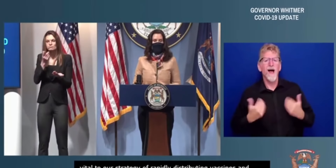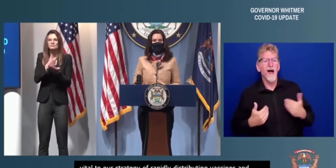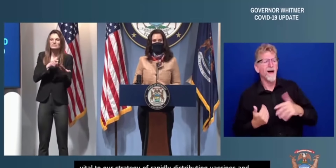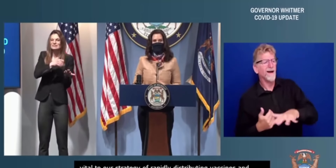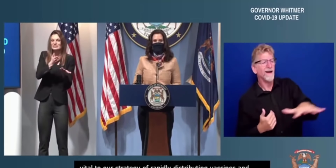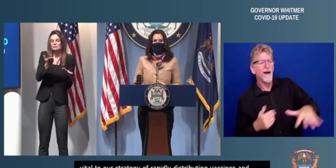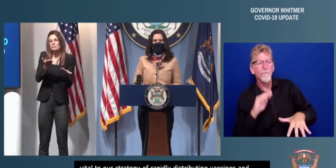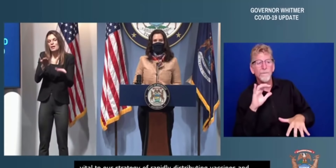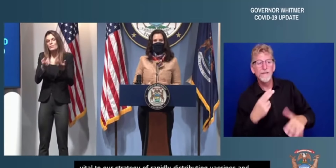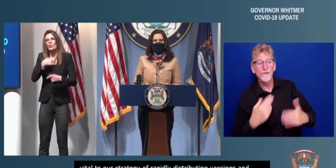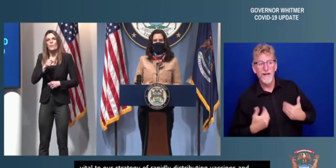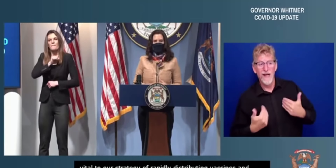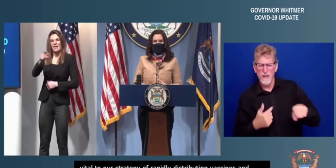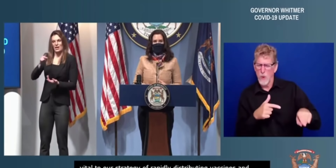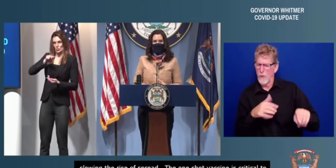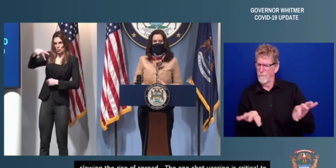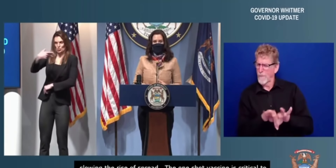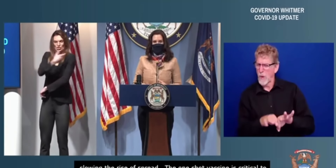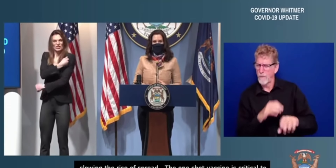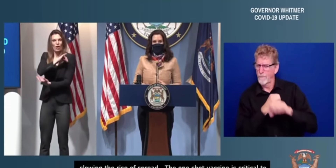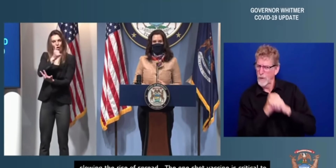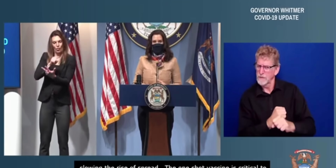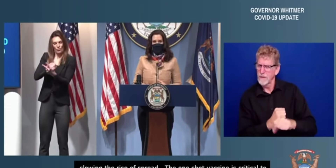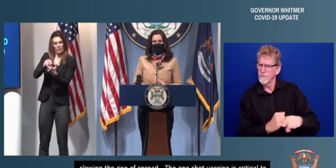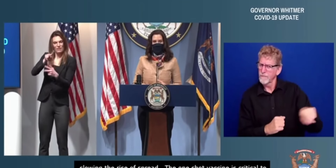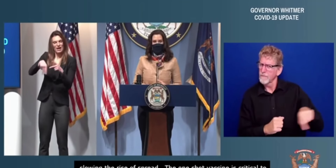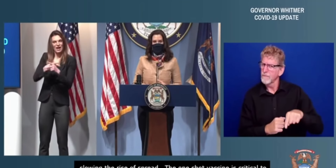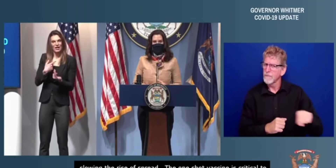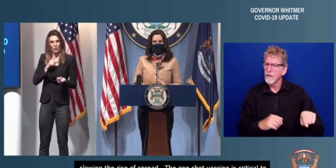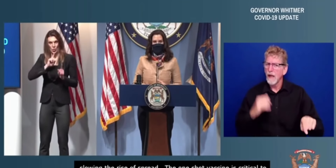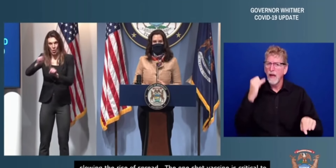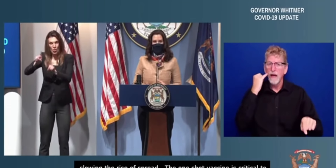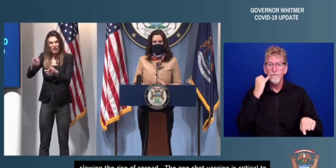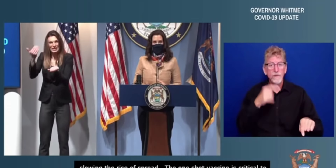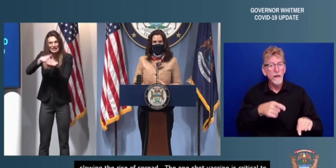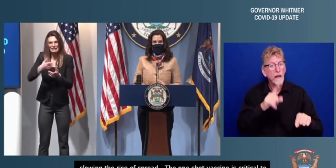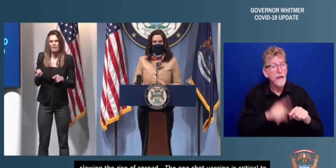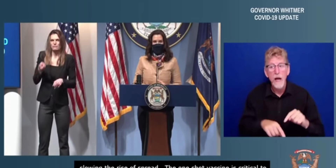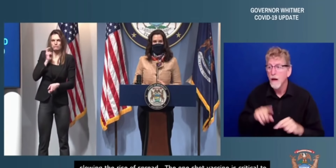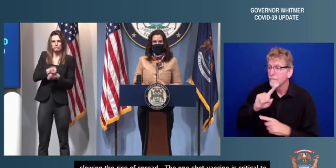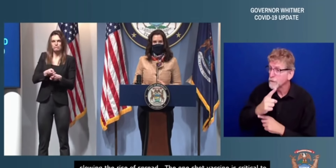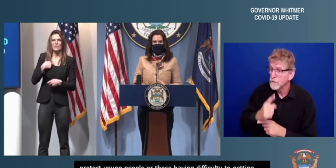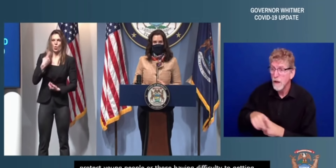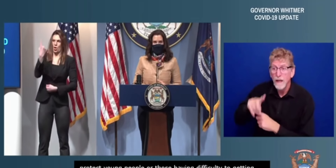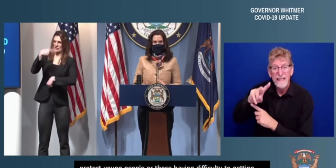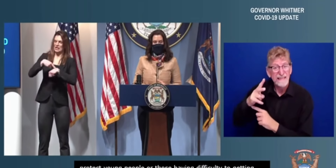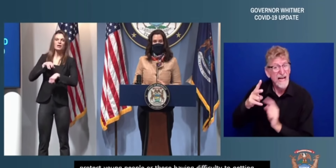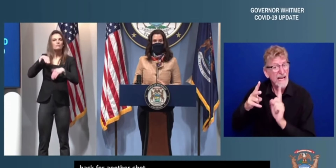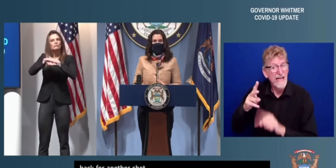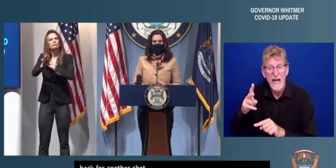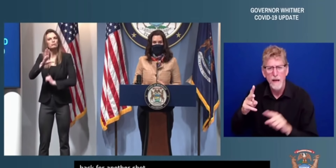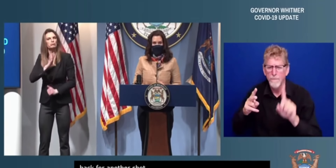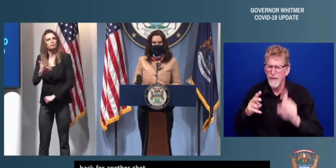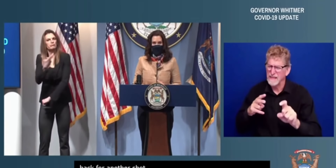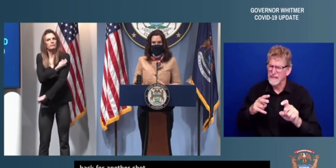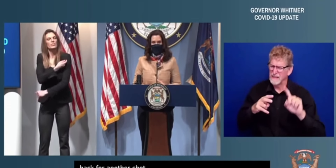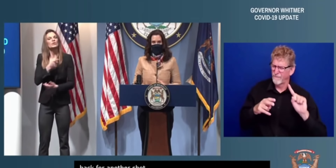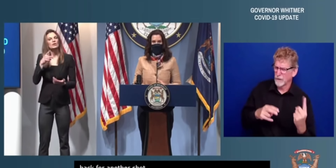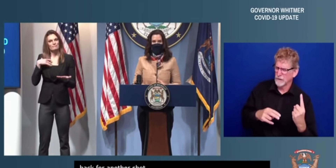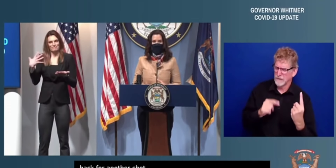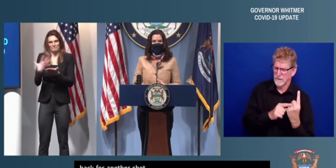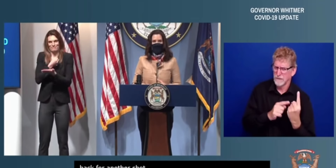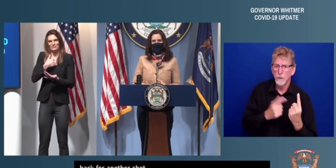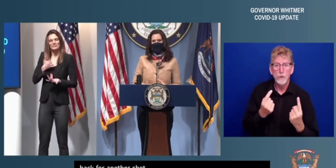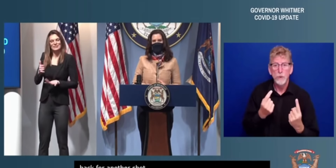shot. We've been speaking with the administration in Washington, D.C. regularly over the last few days and will continue to